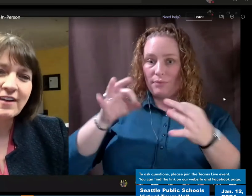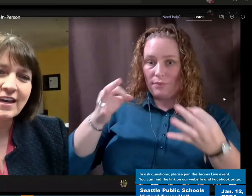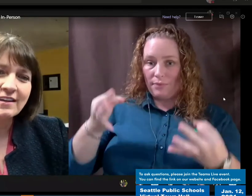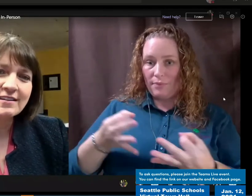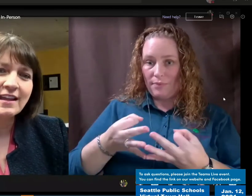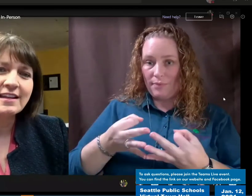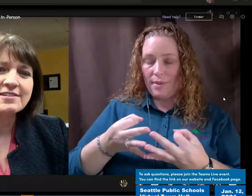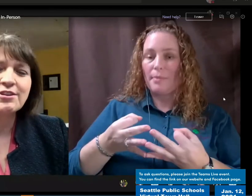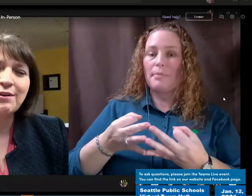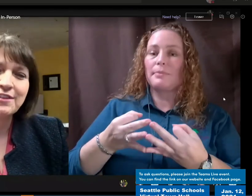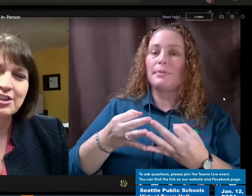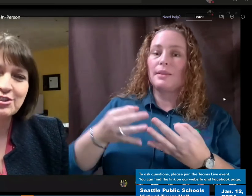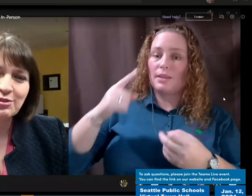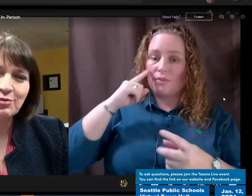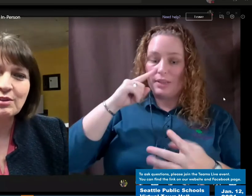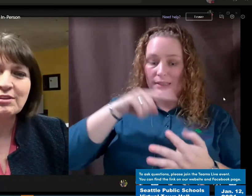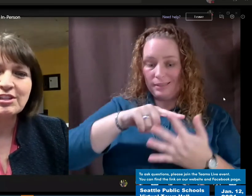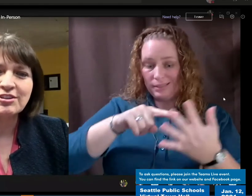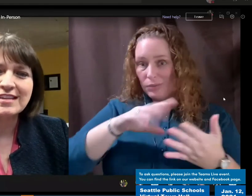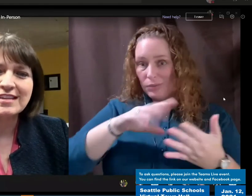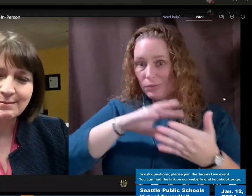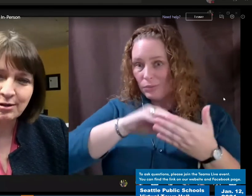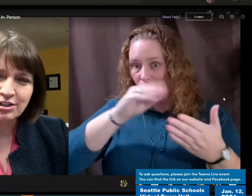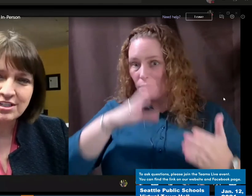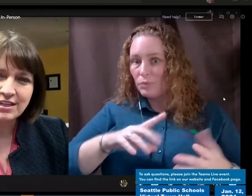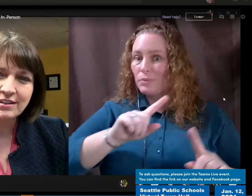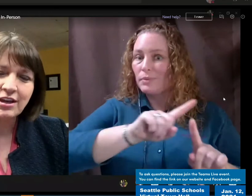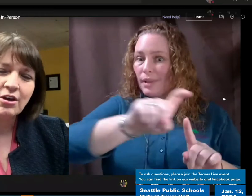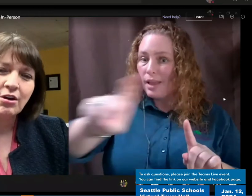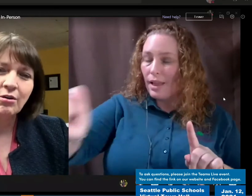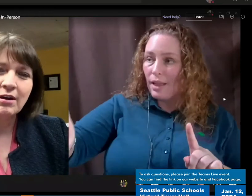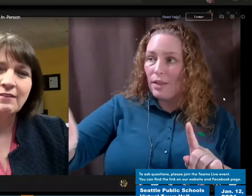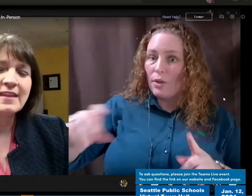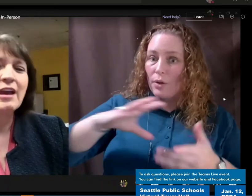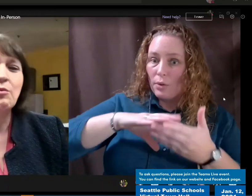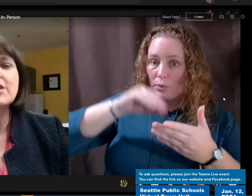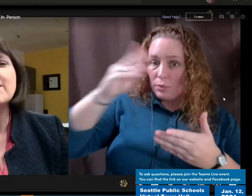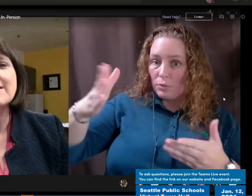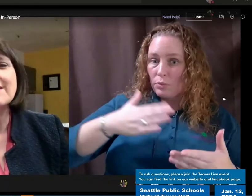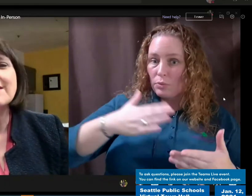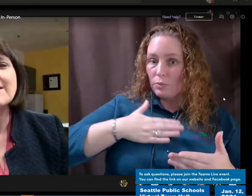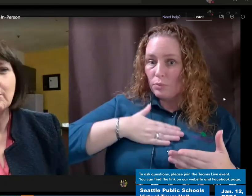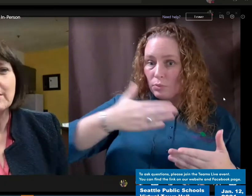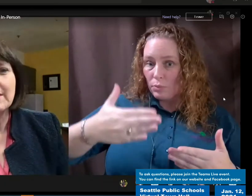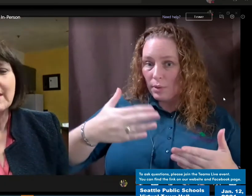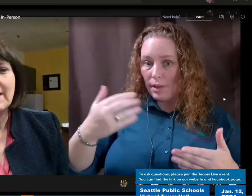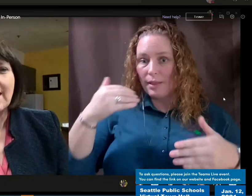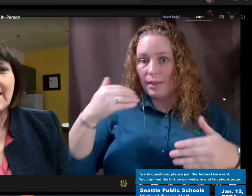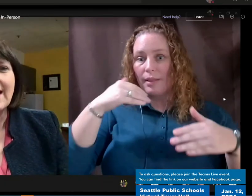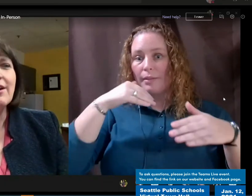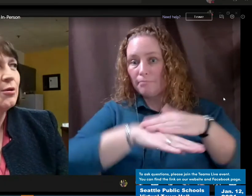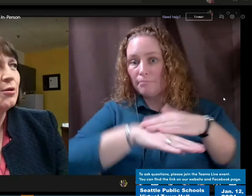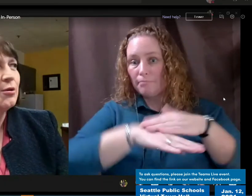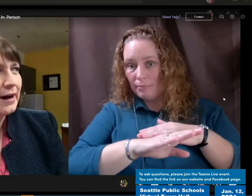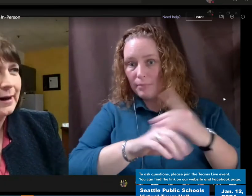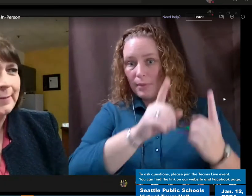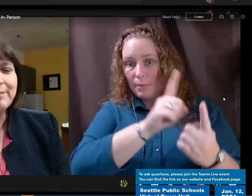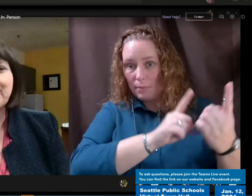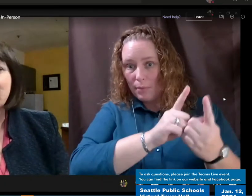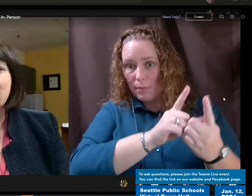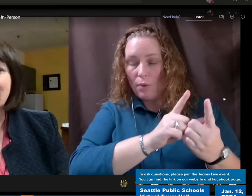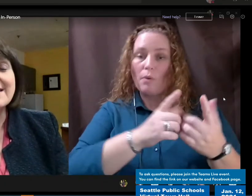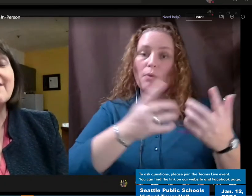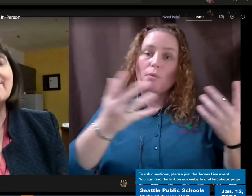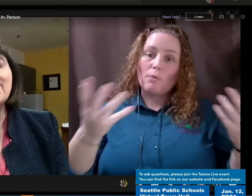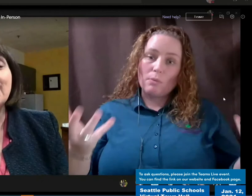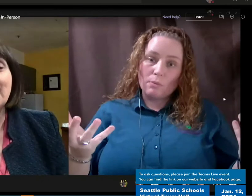survey to let us know if their student would return to in-person or if they wish to stay remote. I know that